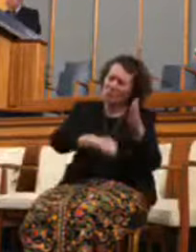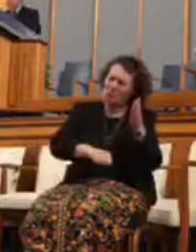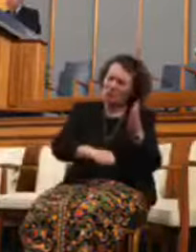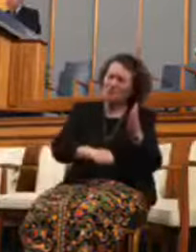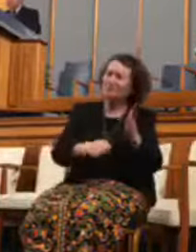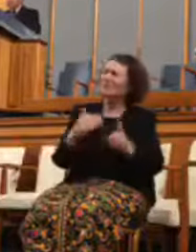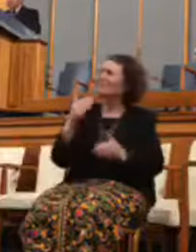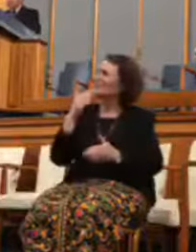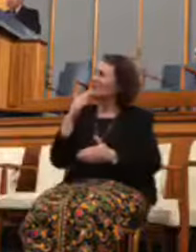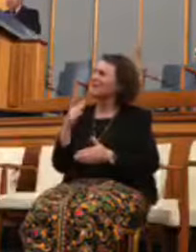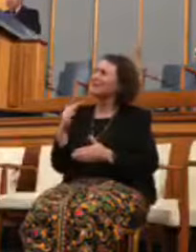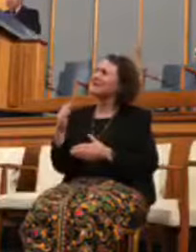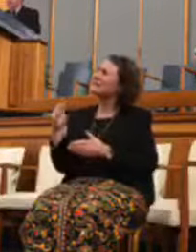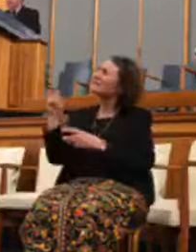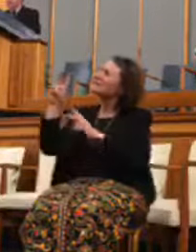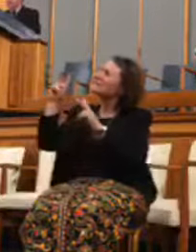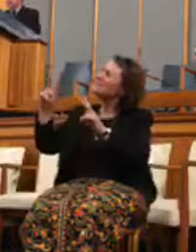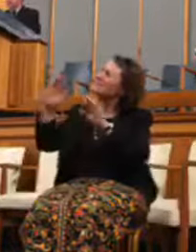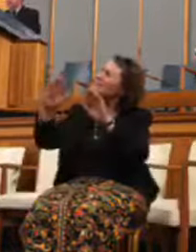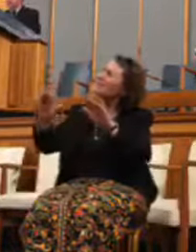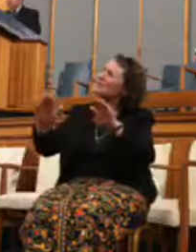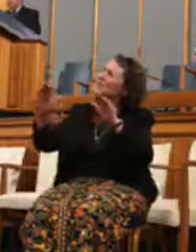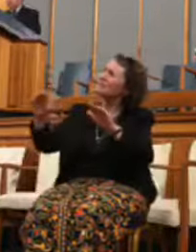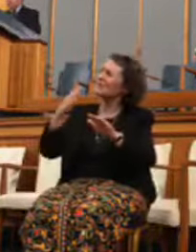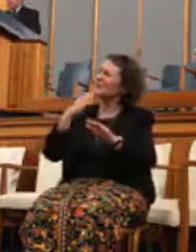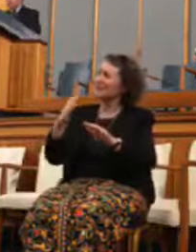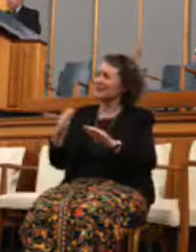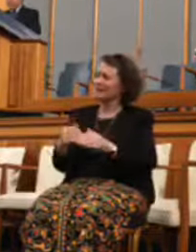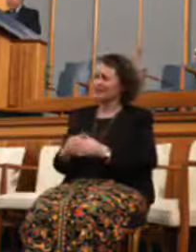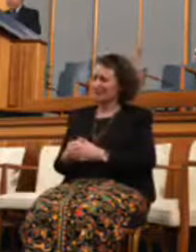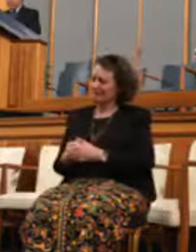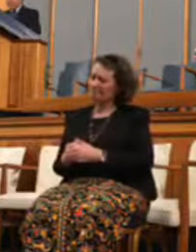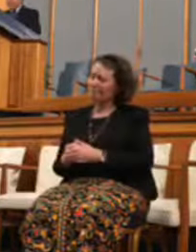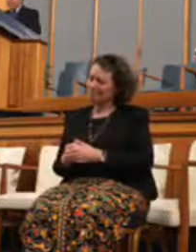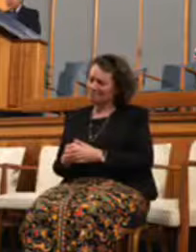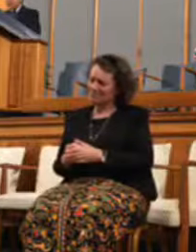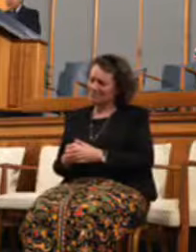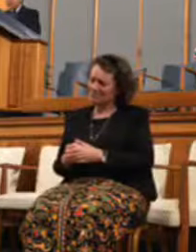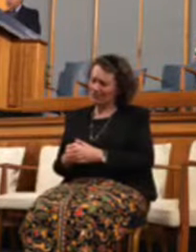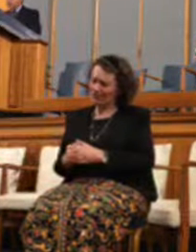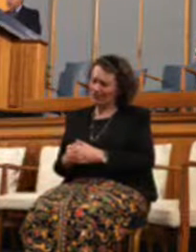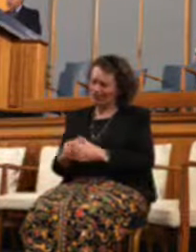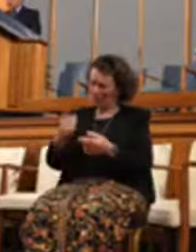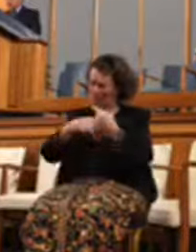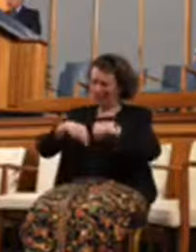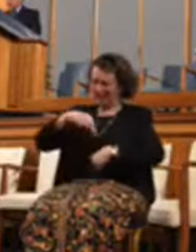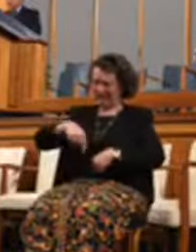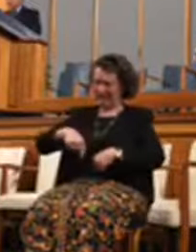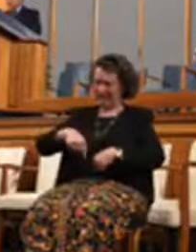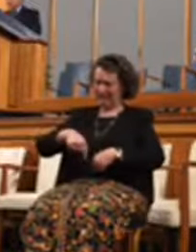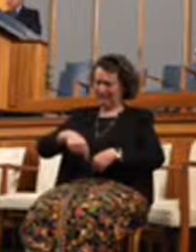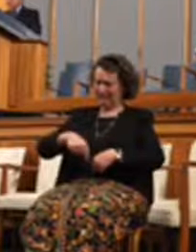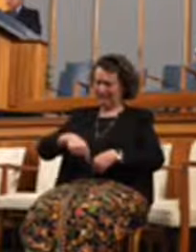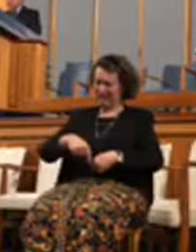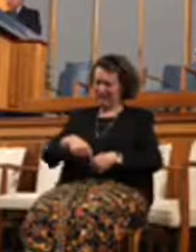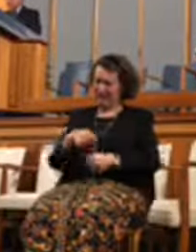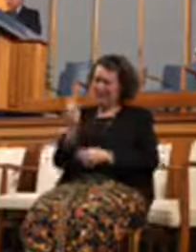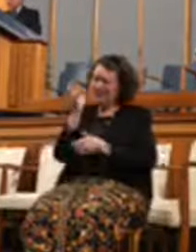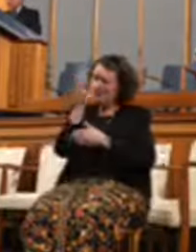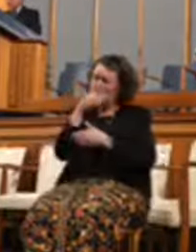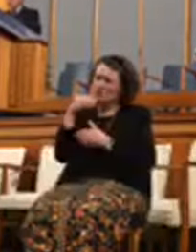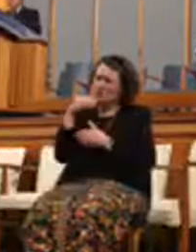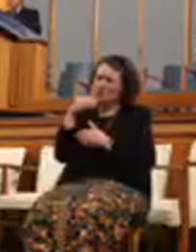us. Why should we die of hunger while there is plenty of food